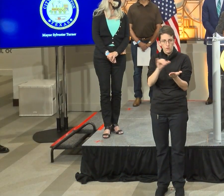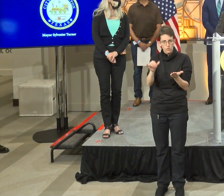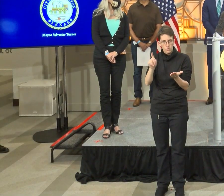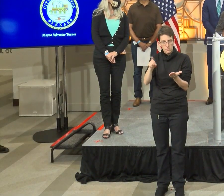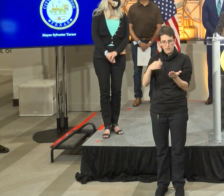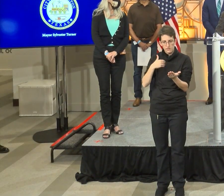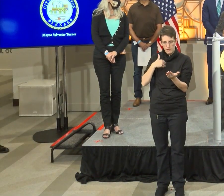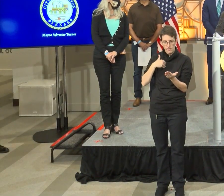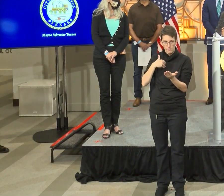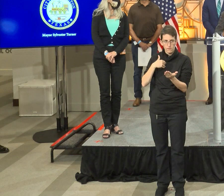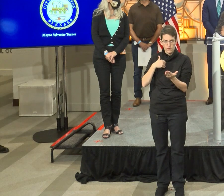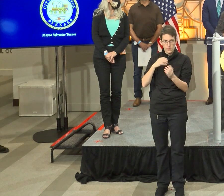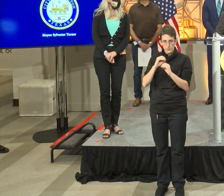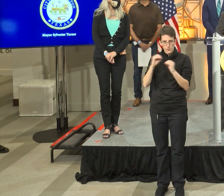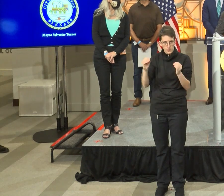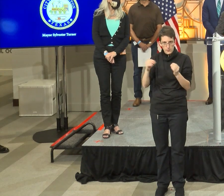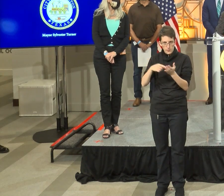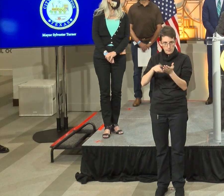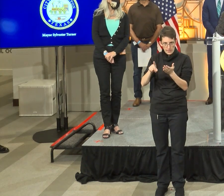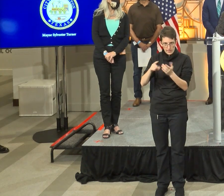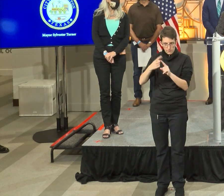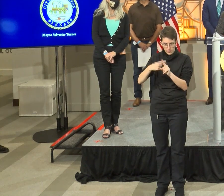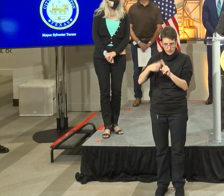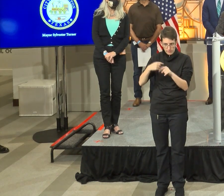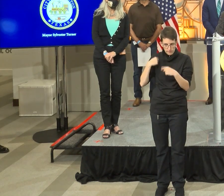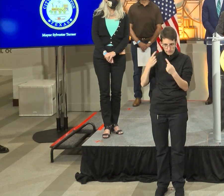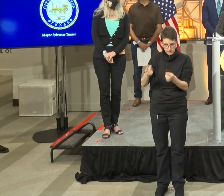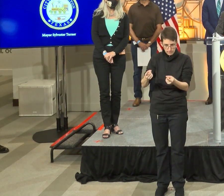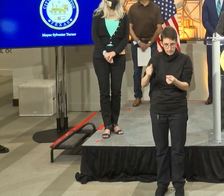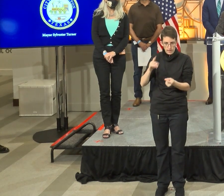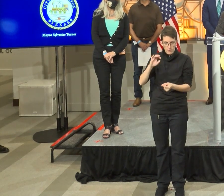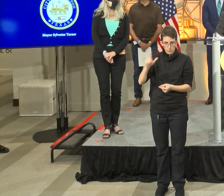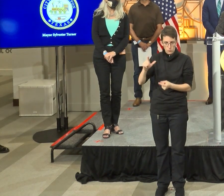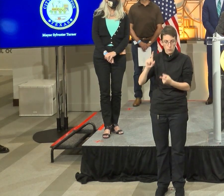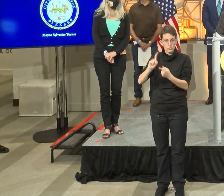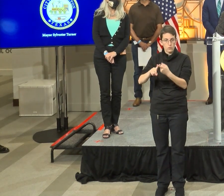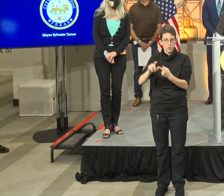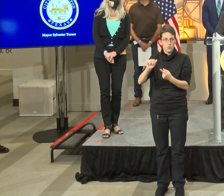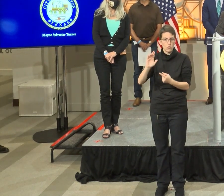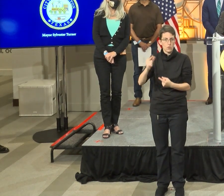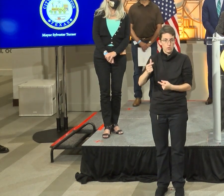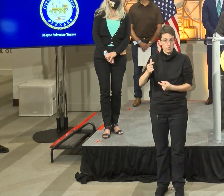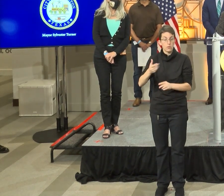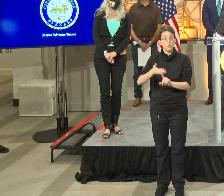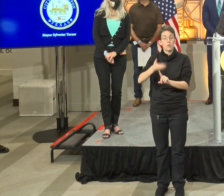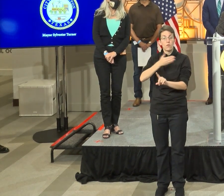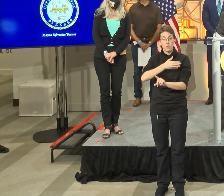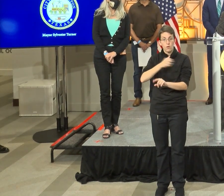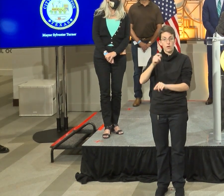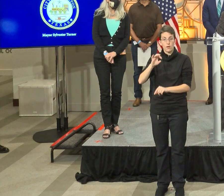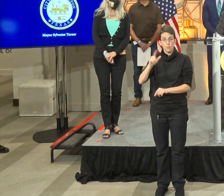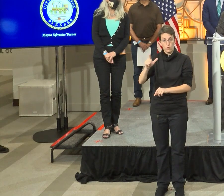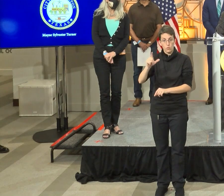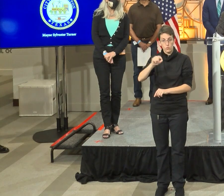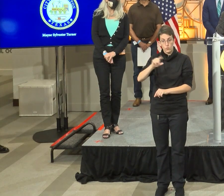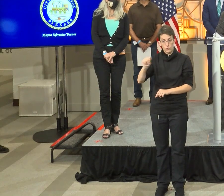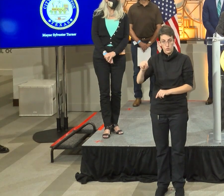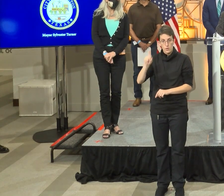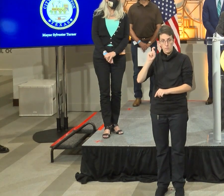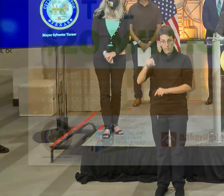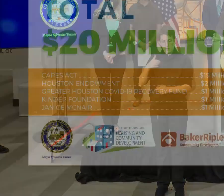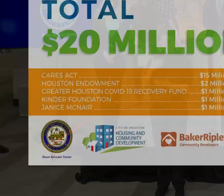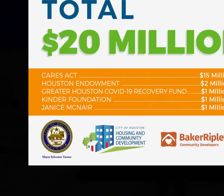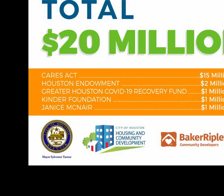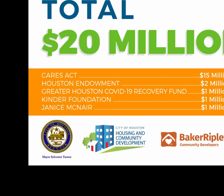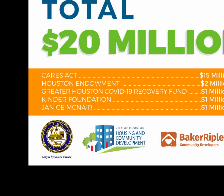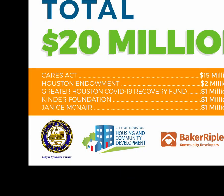through August or in one of those months. Also, prior to April 2020, the tenant must have a household income less